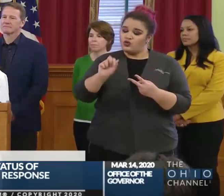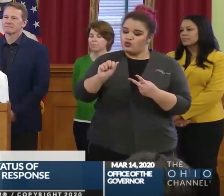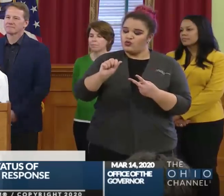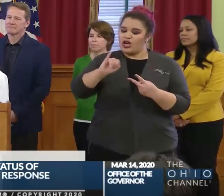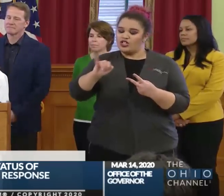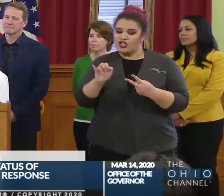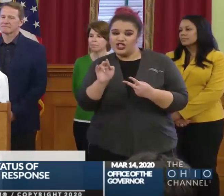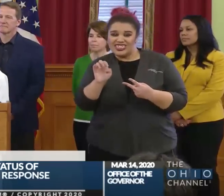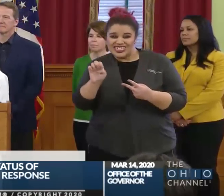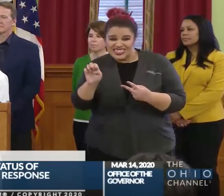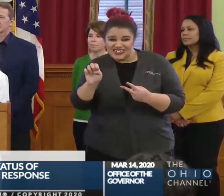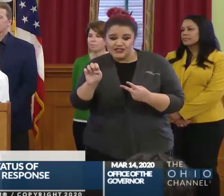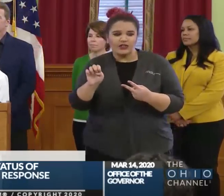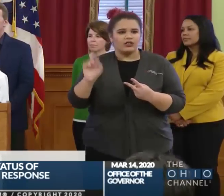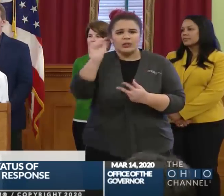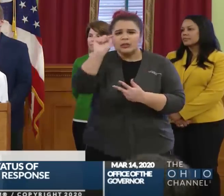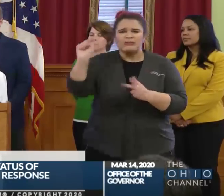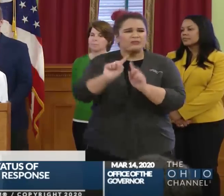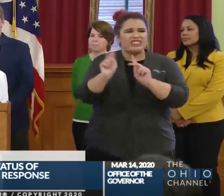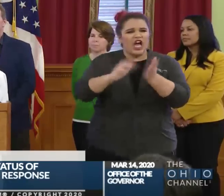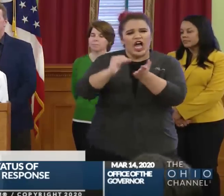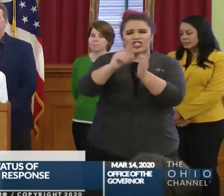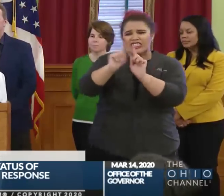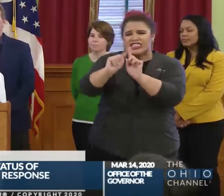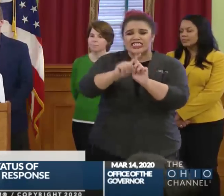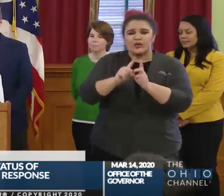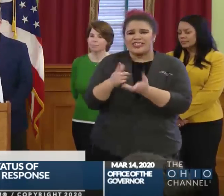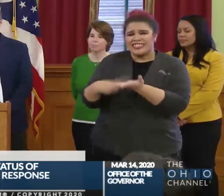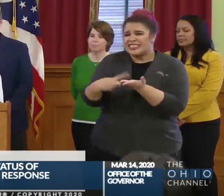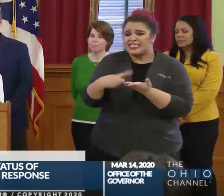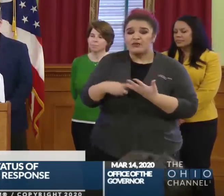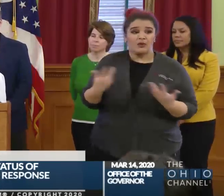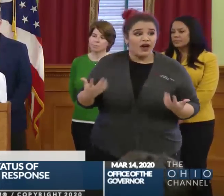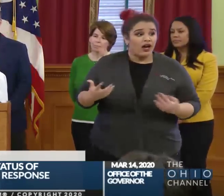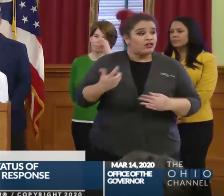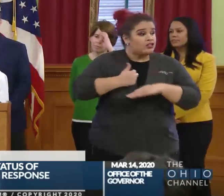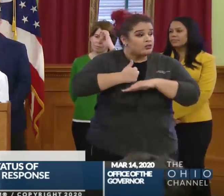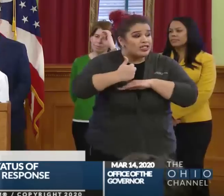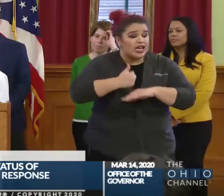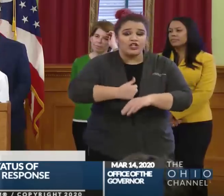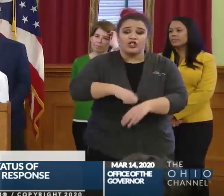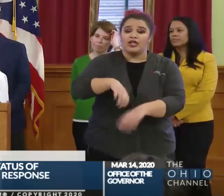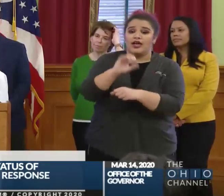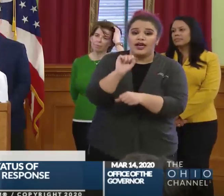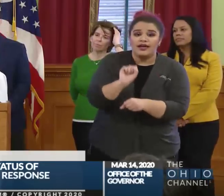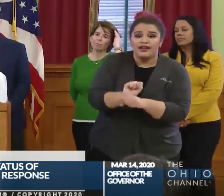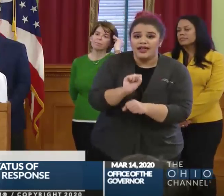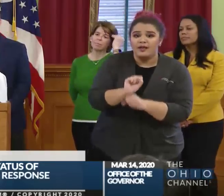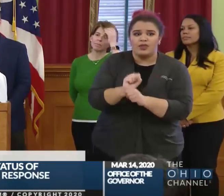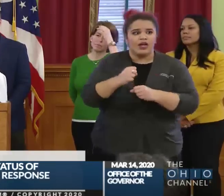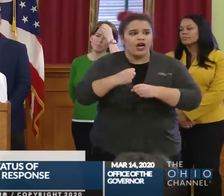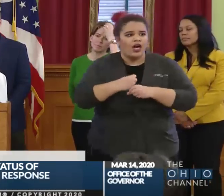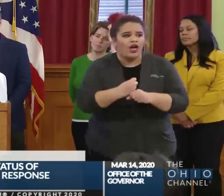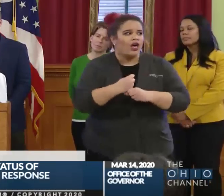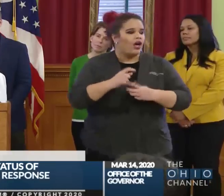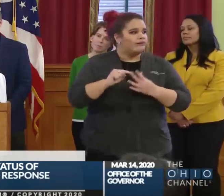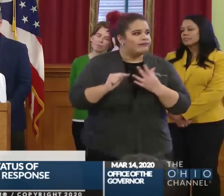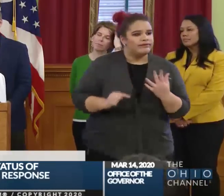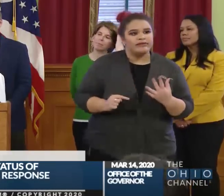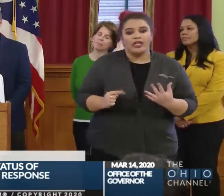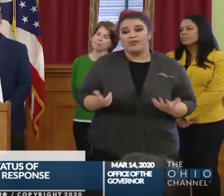through, we're talking about things around transportation. We're talking about things around labor, for instance. There are things that